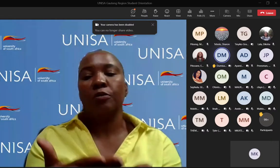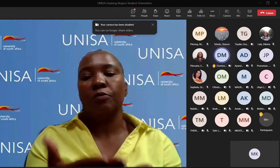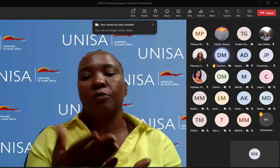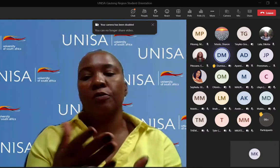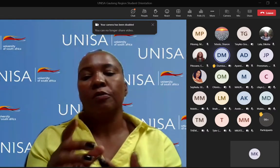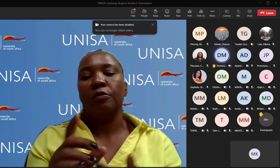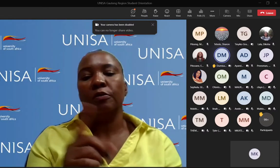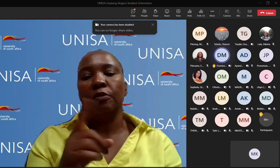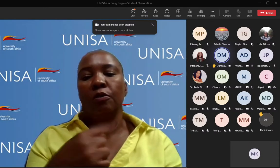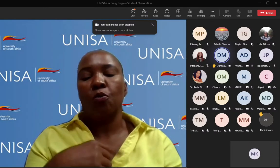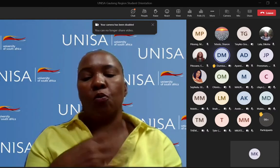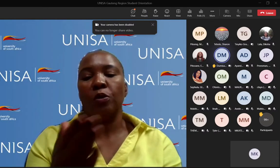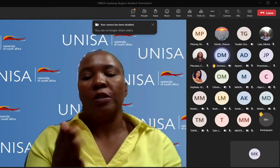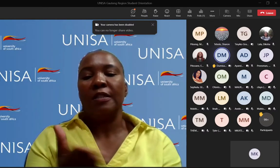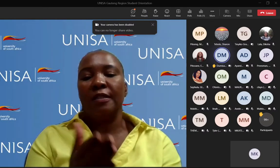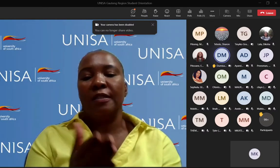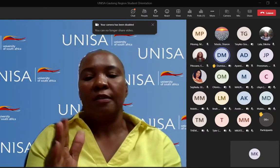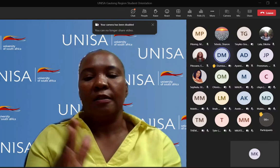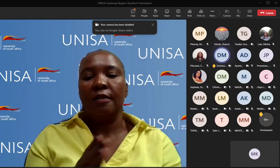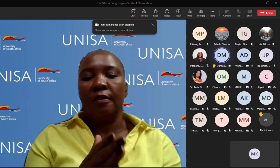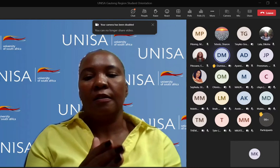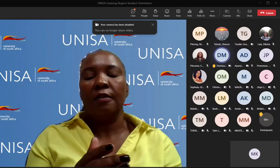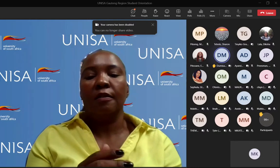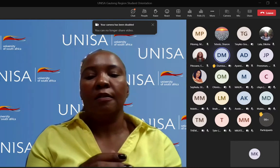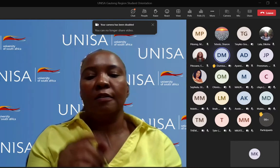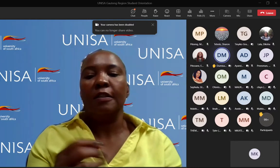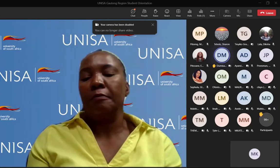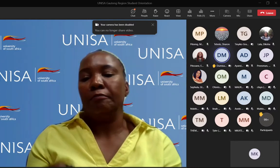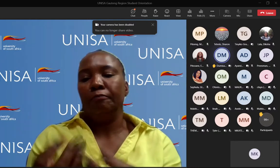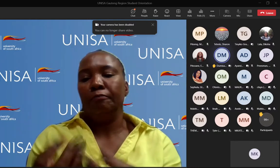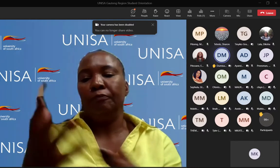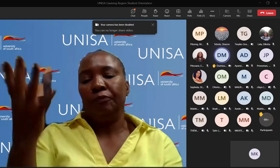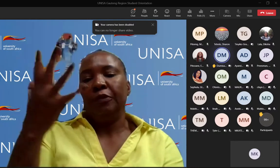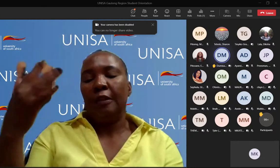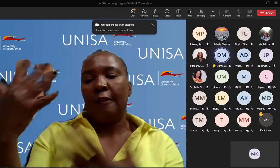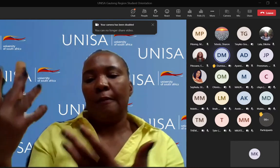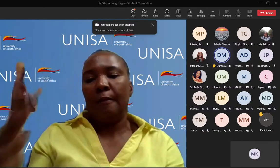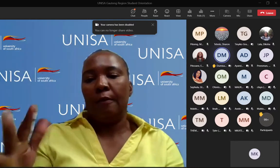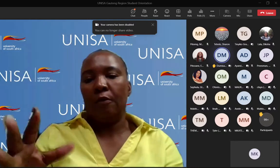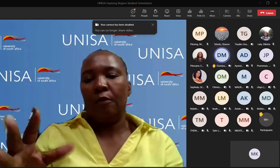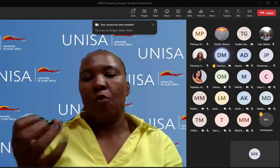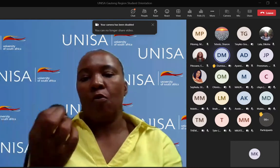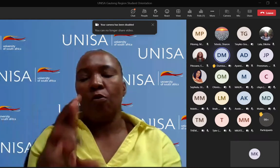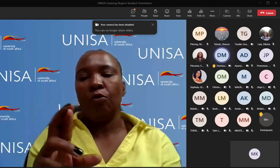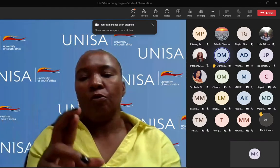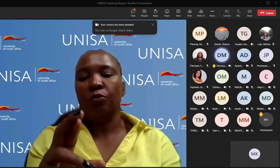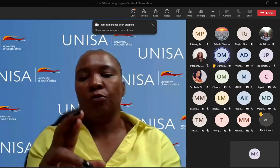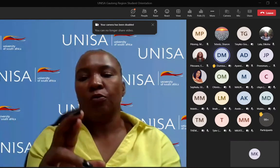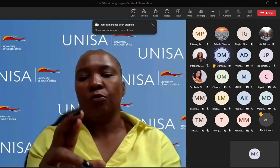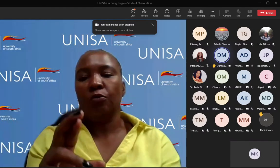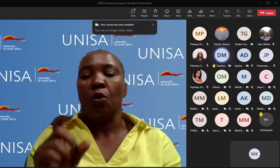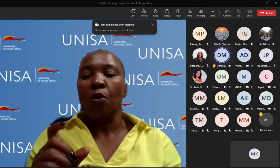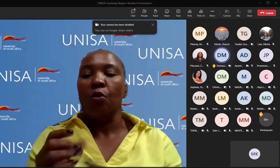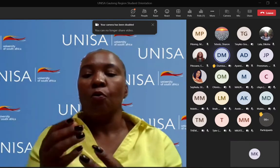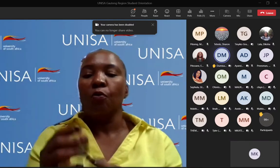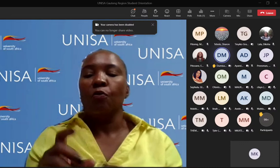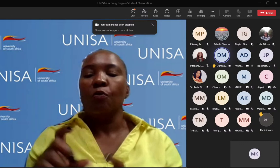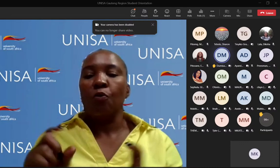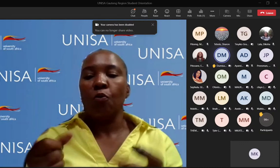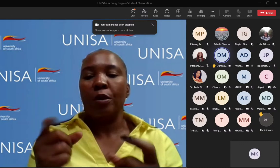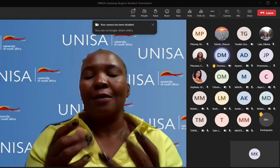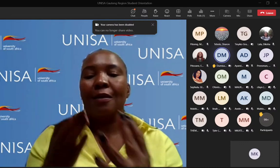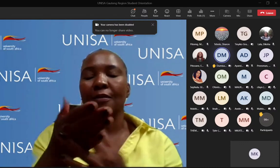maybe share the videos that are being presented and also the presentations for quick access um or let me say